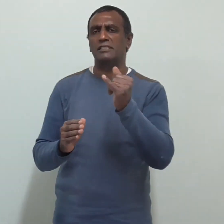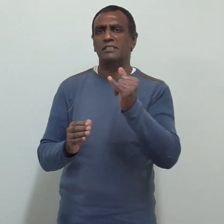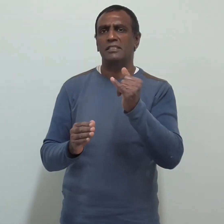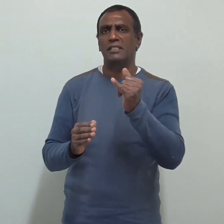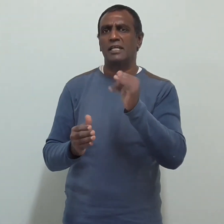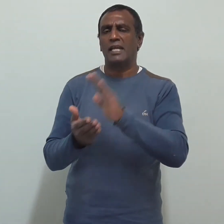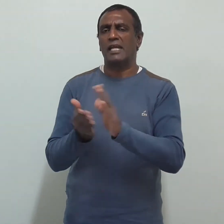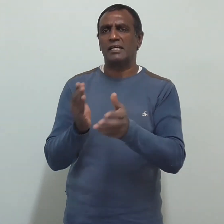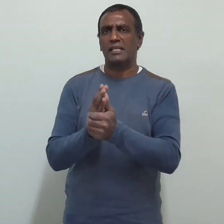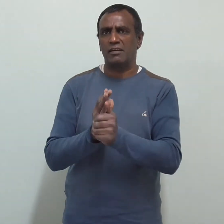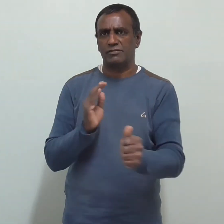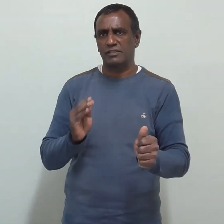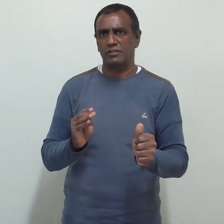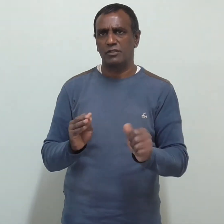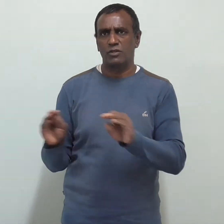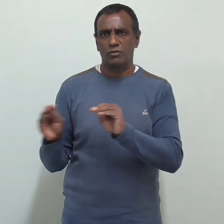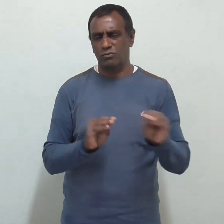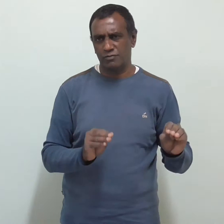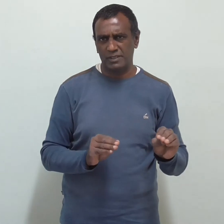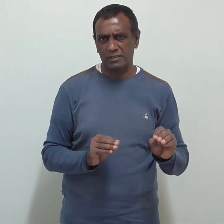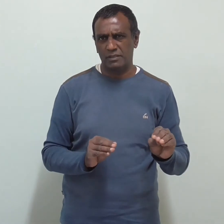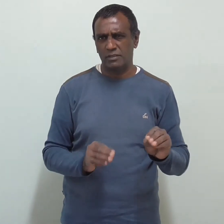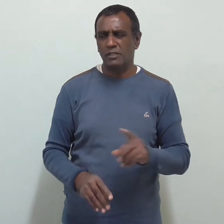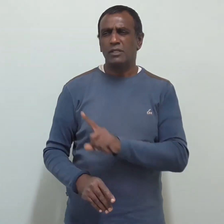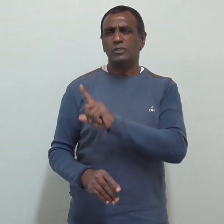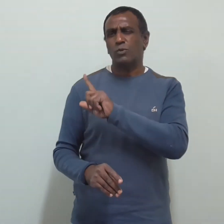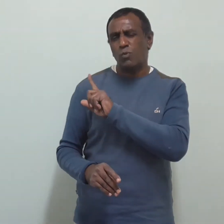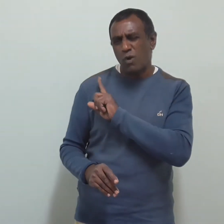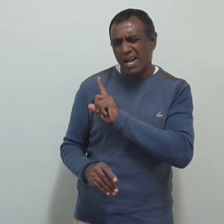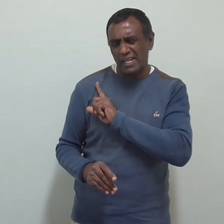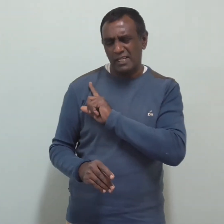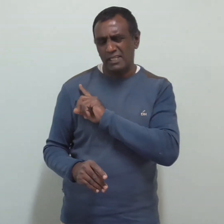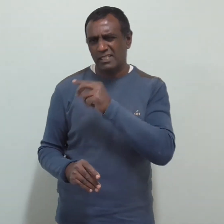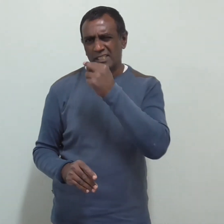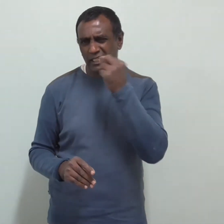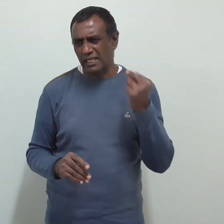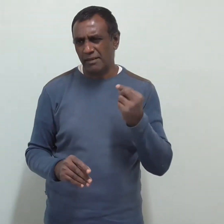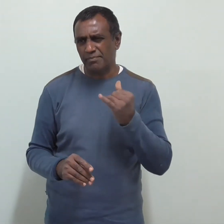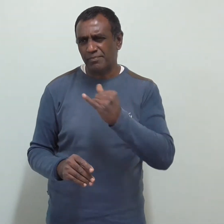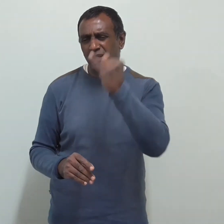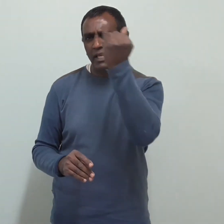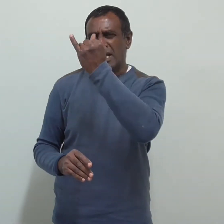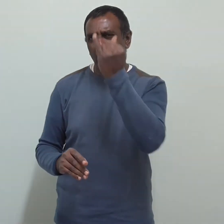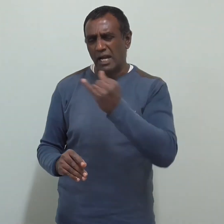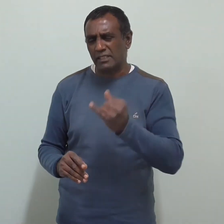Arts and Craft Movement. So why the name